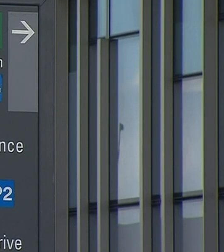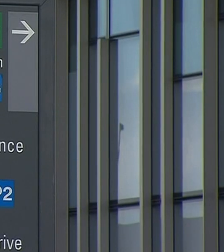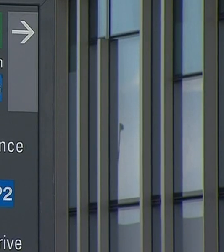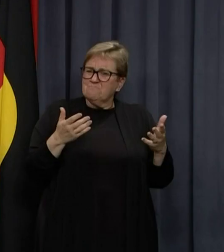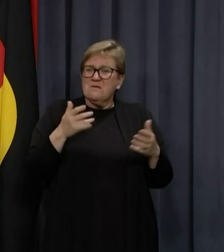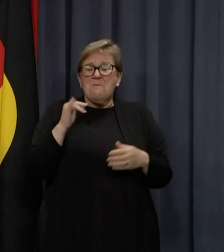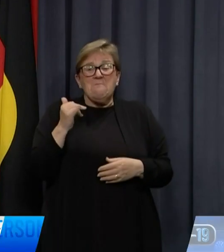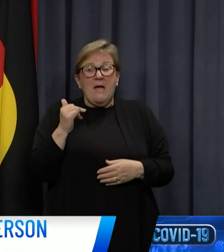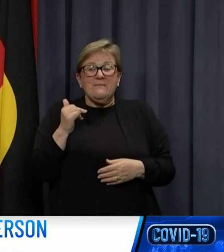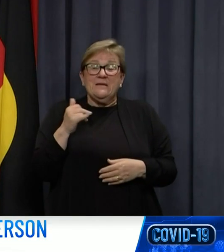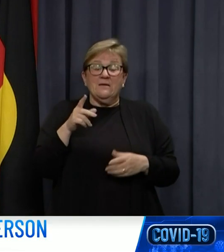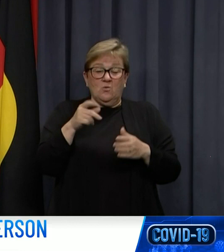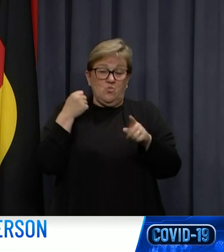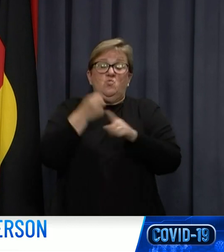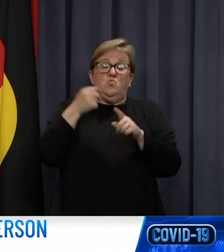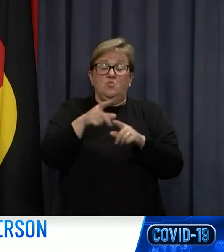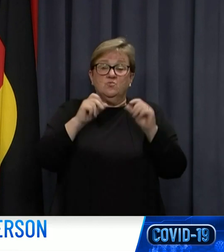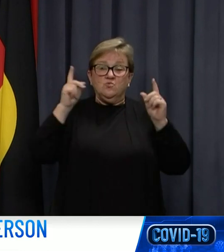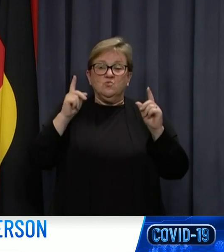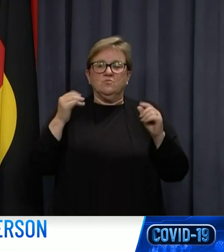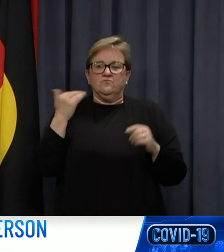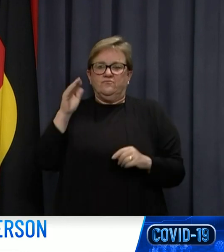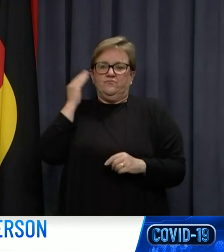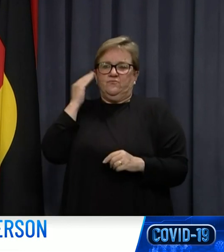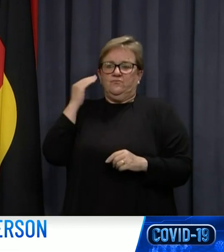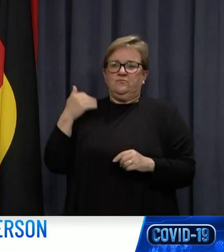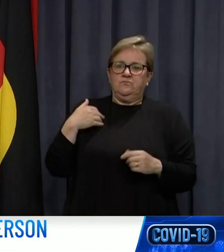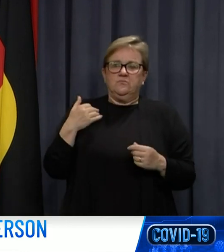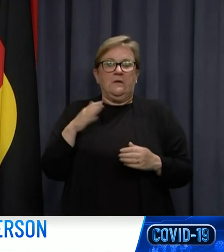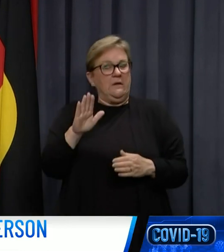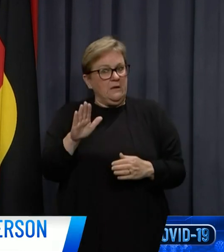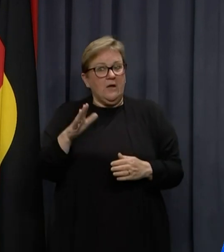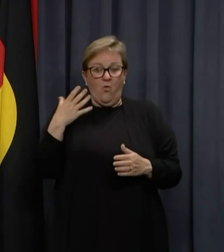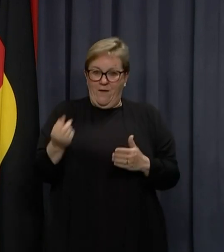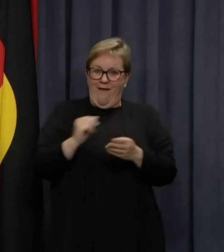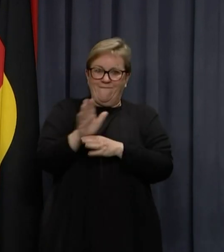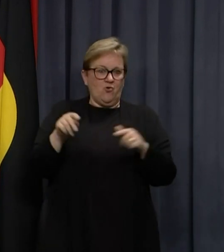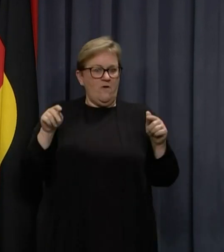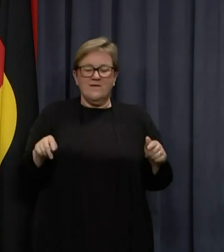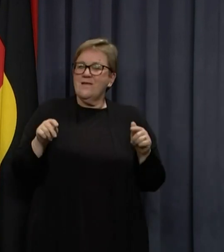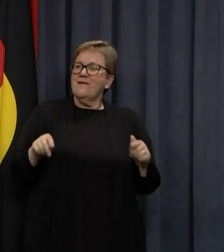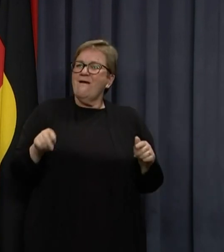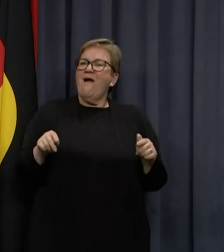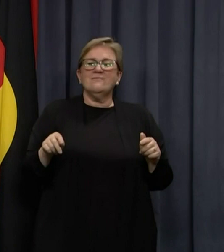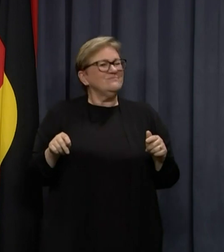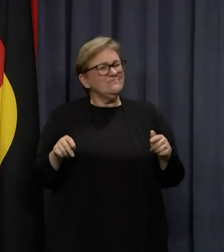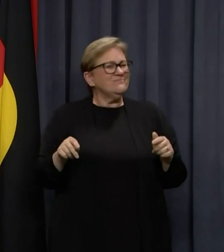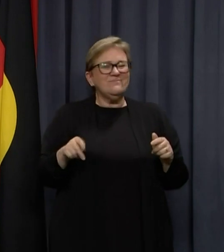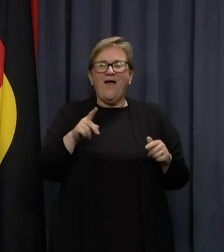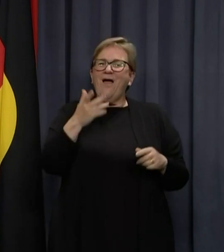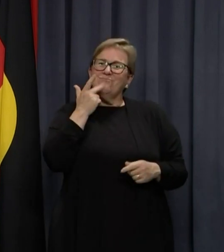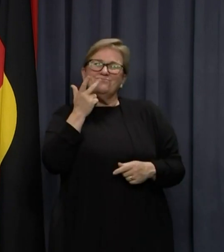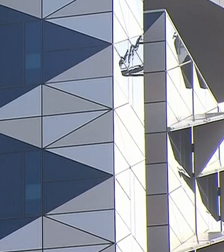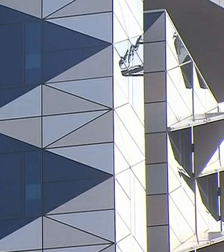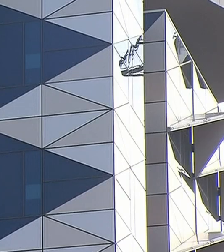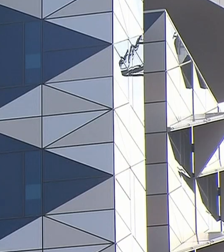It may well be a bit of a wake-up call for those staff working on the front line that we really do have COVID in our community now, that this isn't a practice run, that